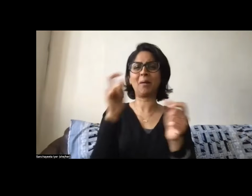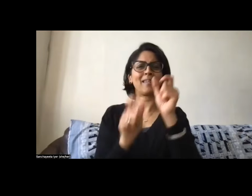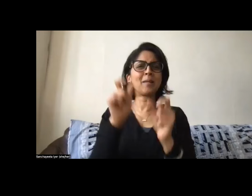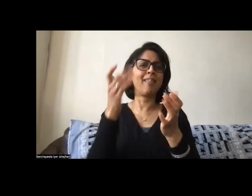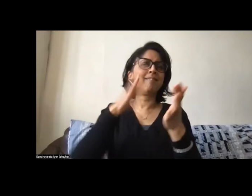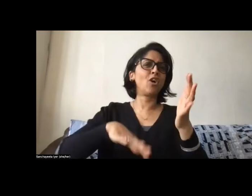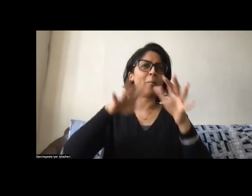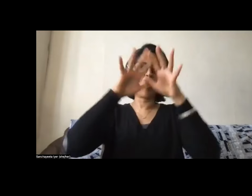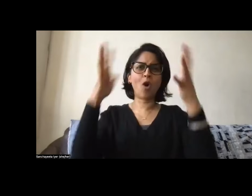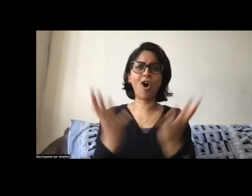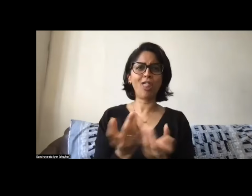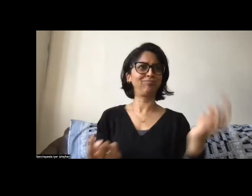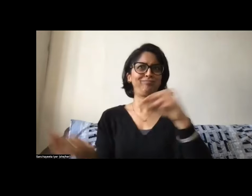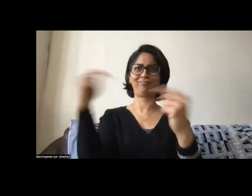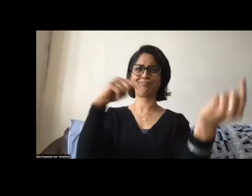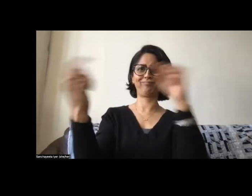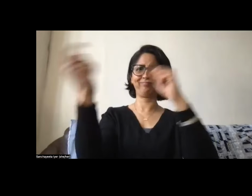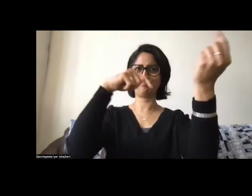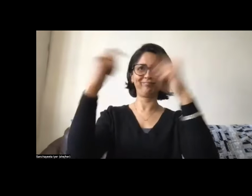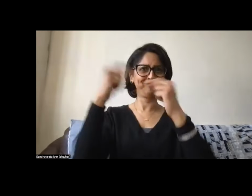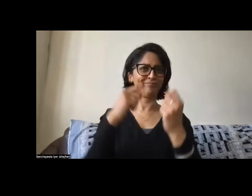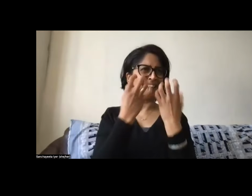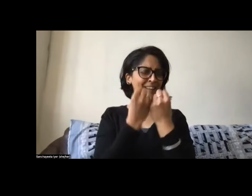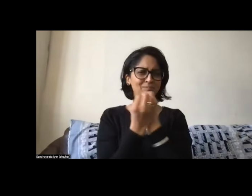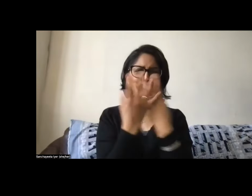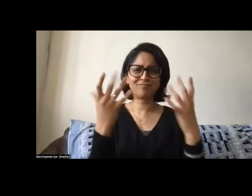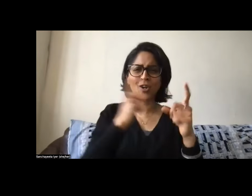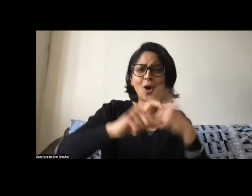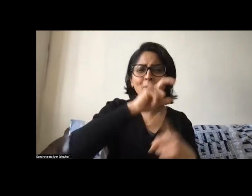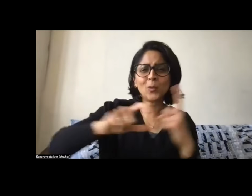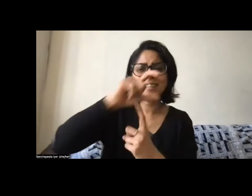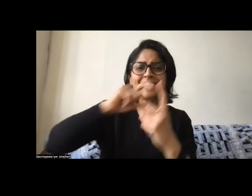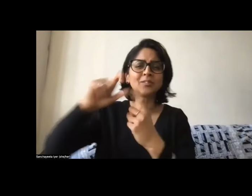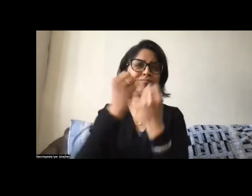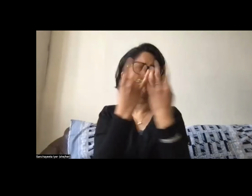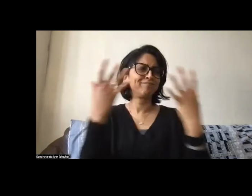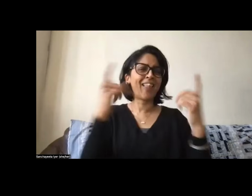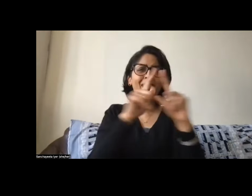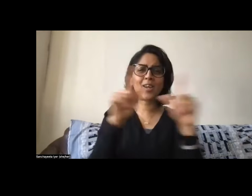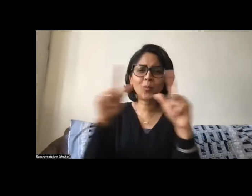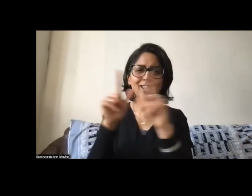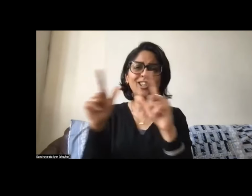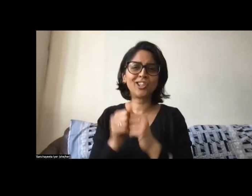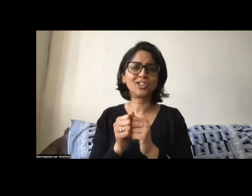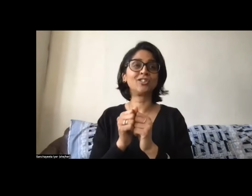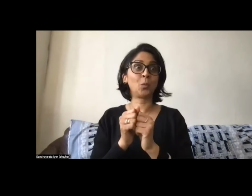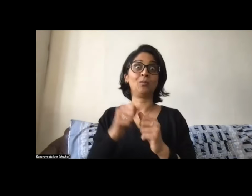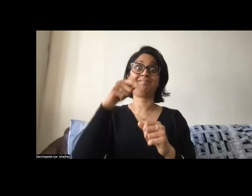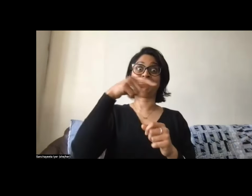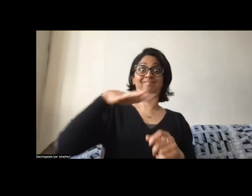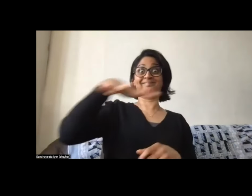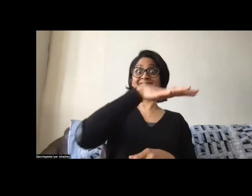is such a diverse city, we have people there from all over the world living in London. There's many communities and